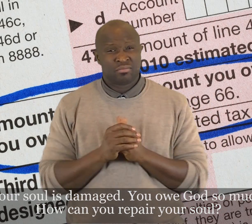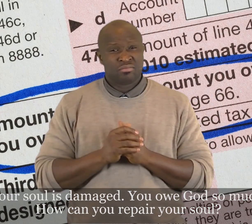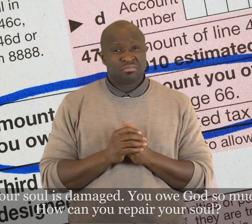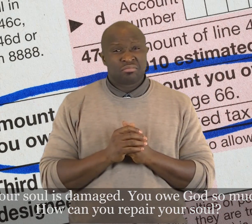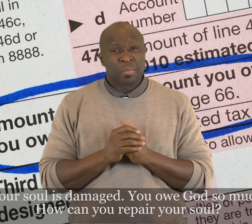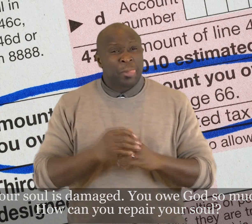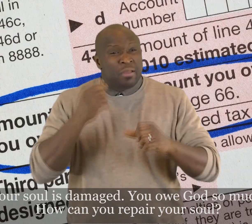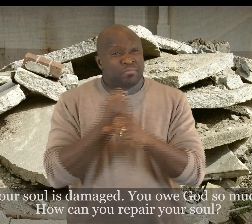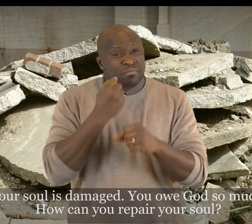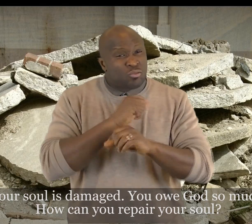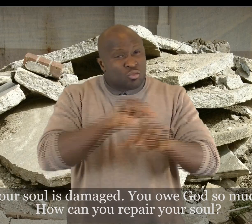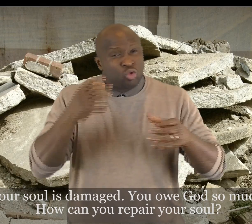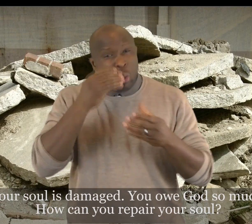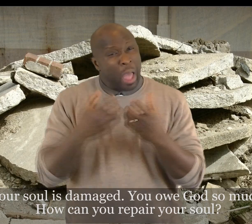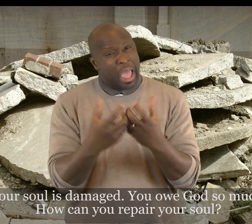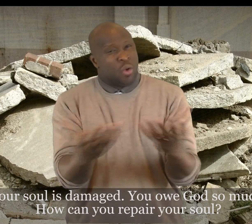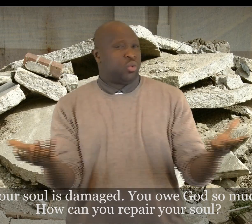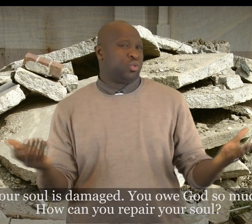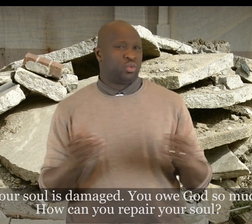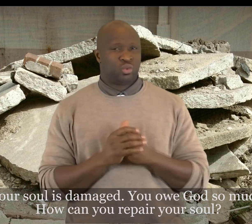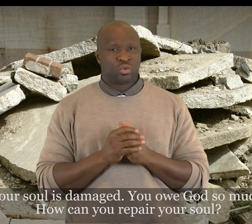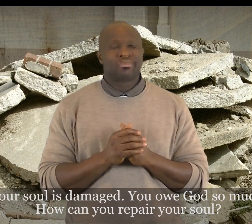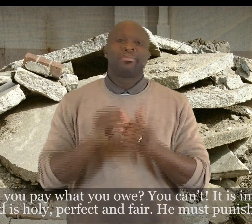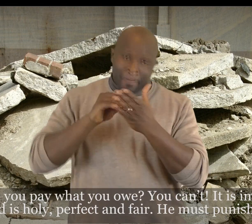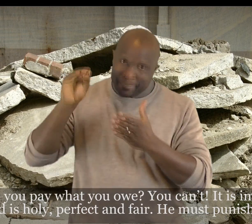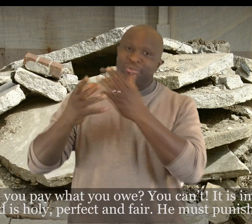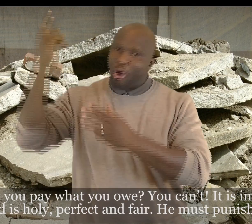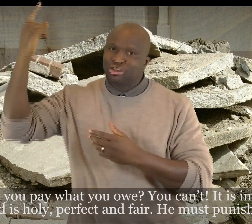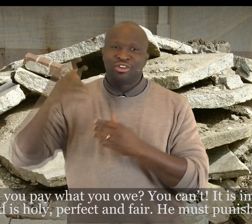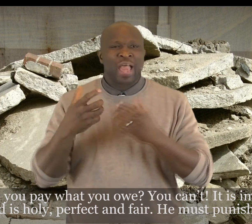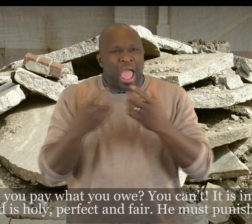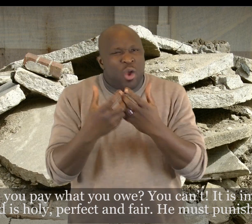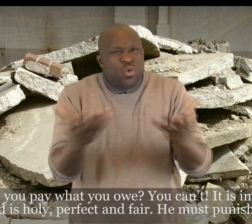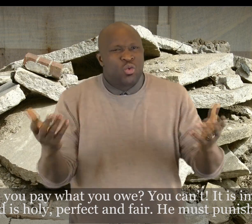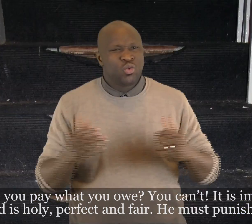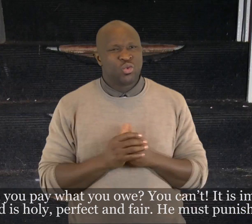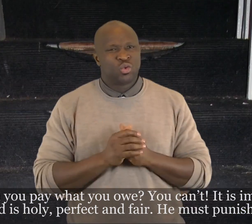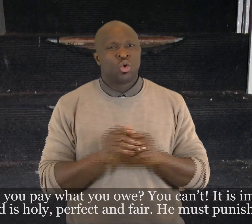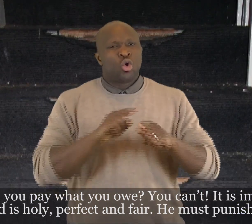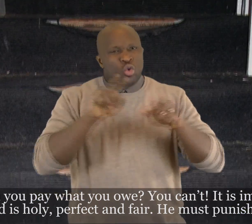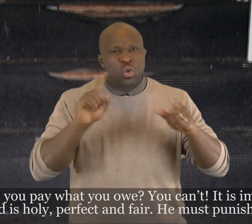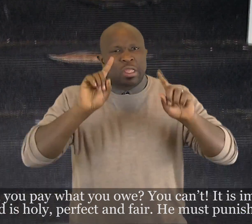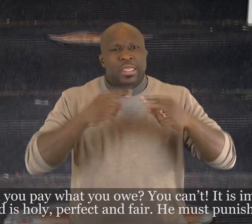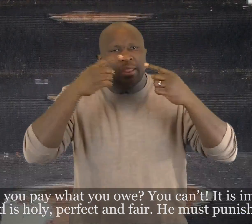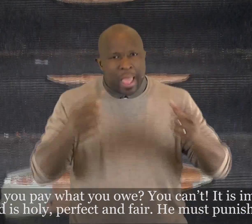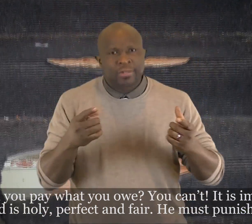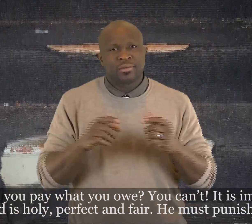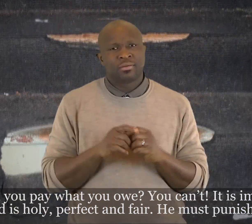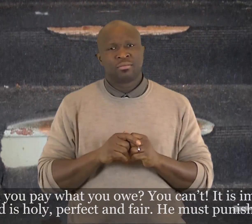back rent? How can you ever mend your life and the house of your soul? How can you make up for all the sin